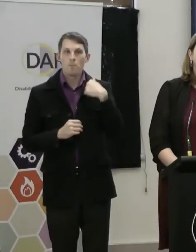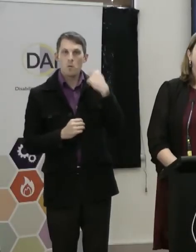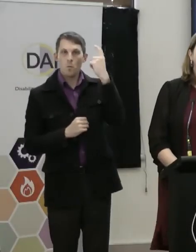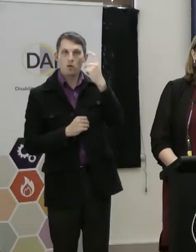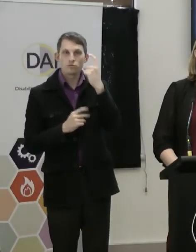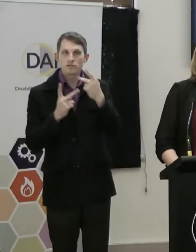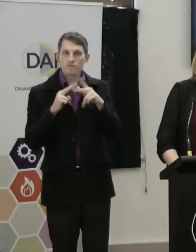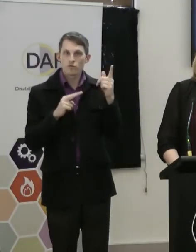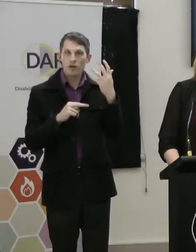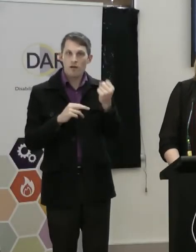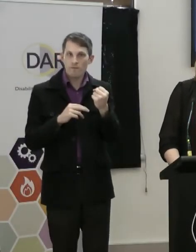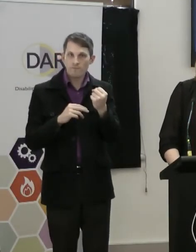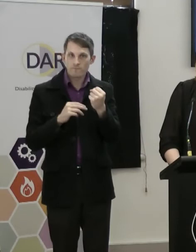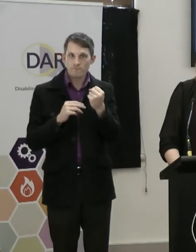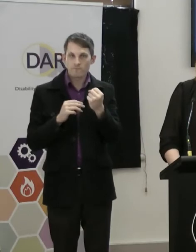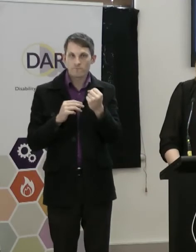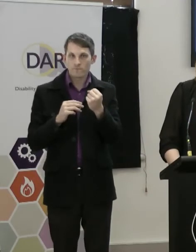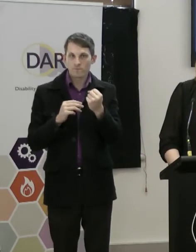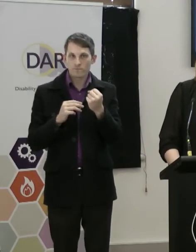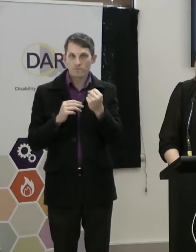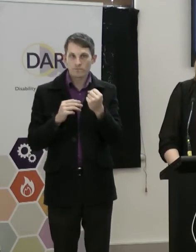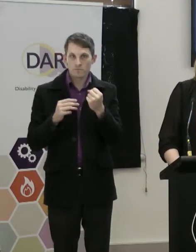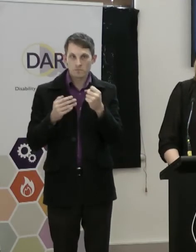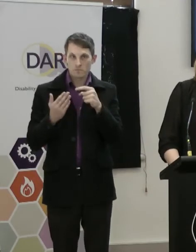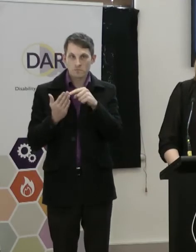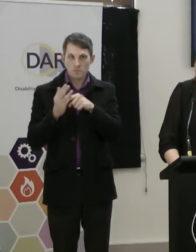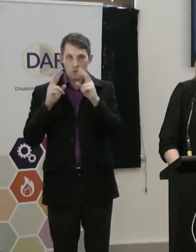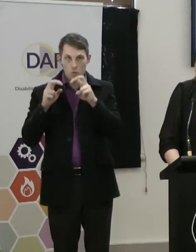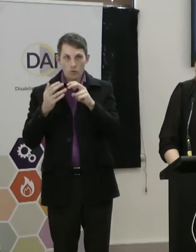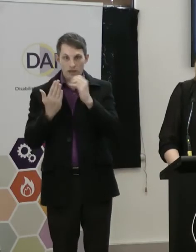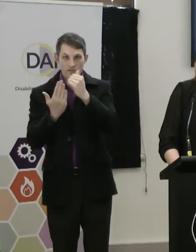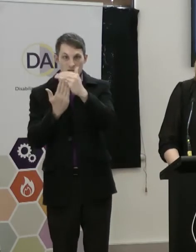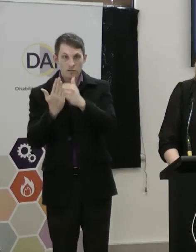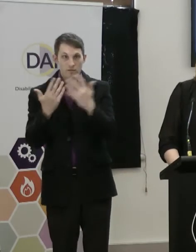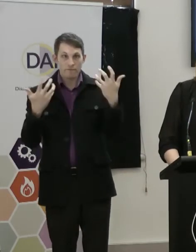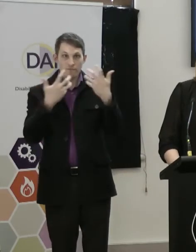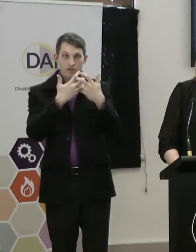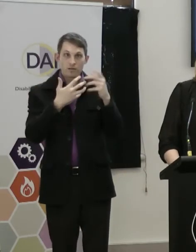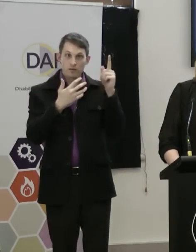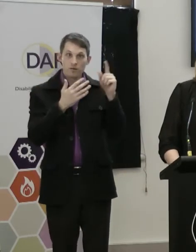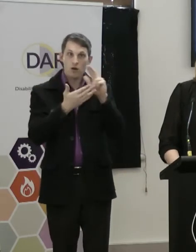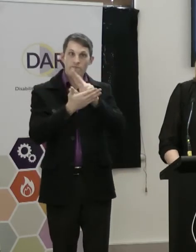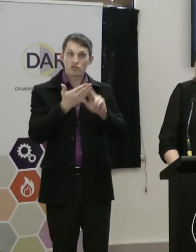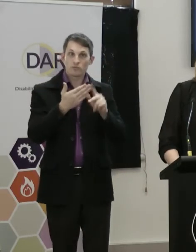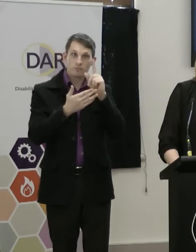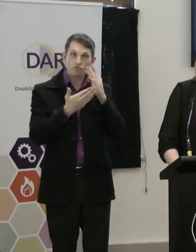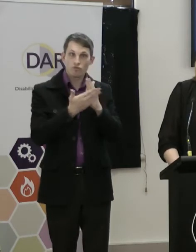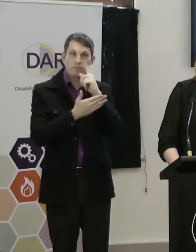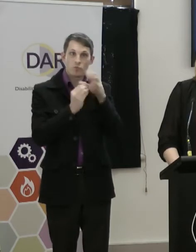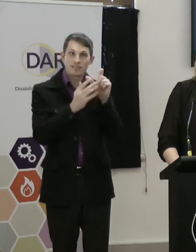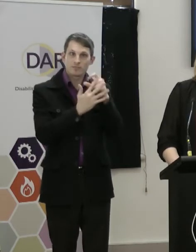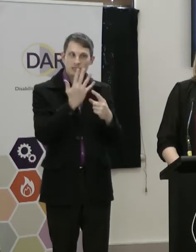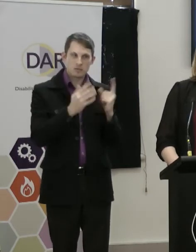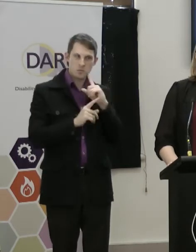particular measurements against the Convention on Rights of Persons with Disabilities? Particular measurements when